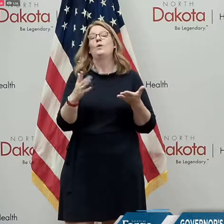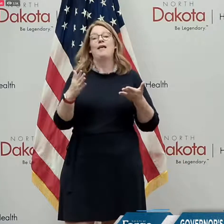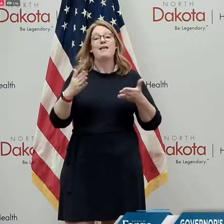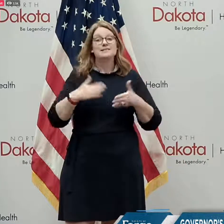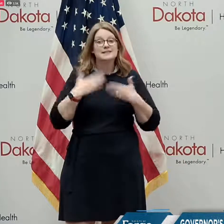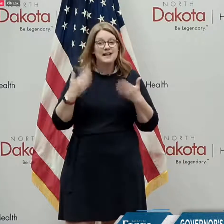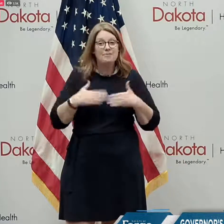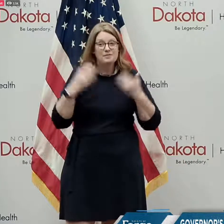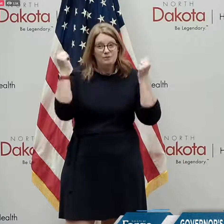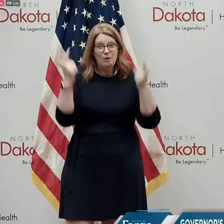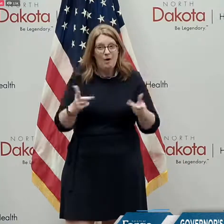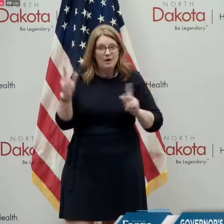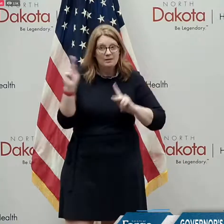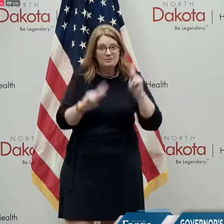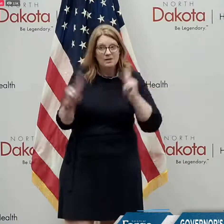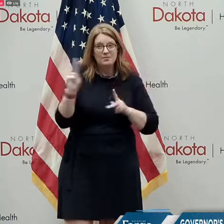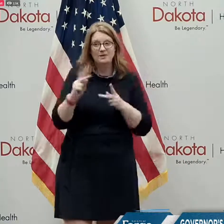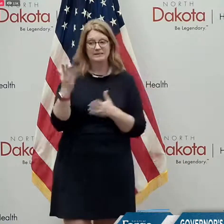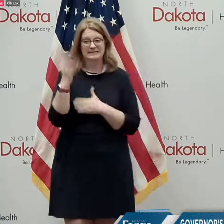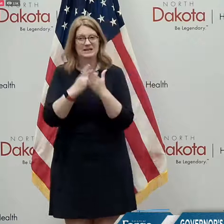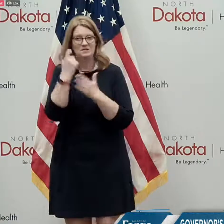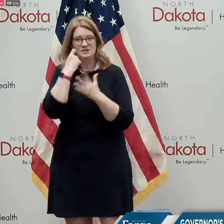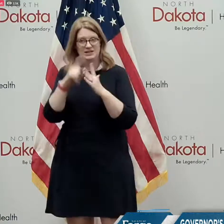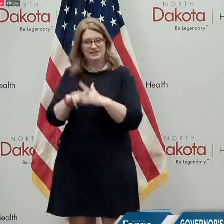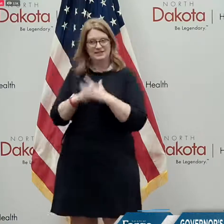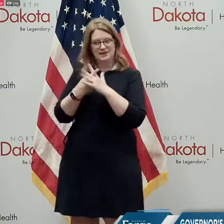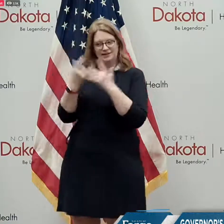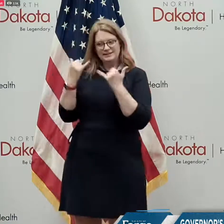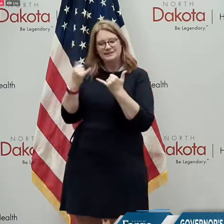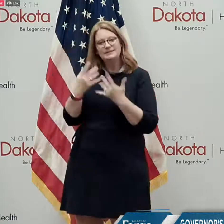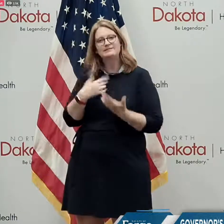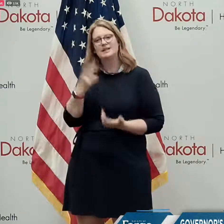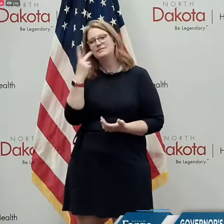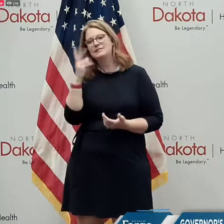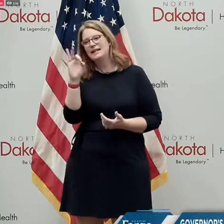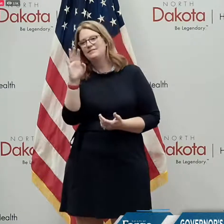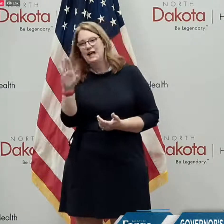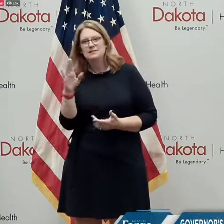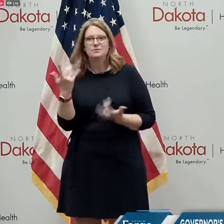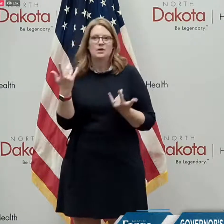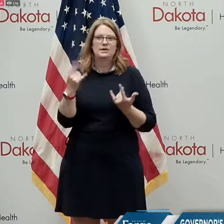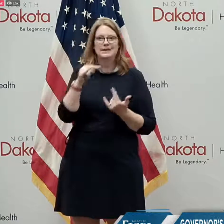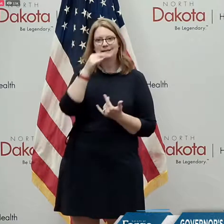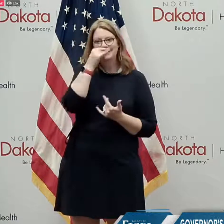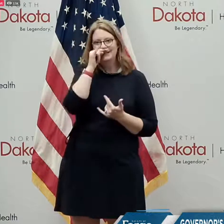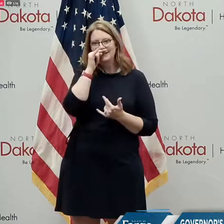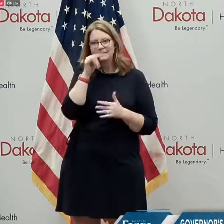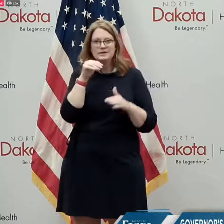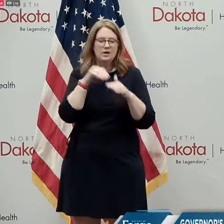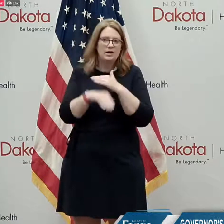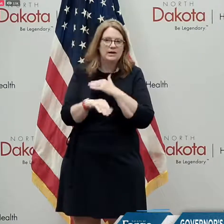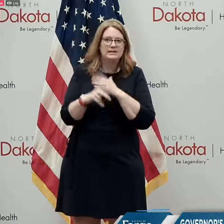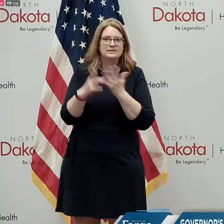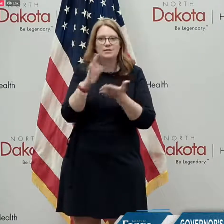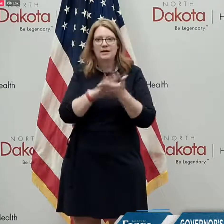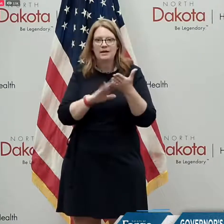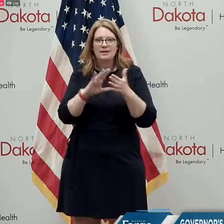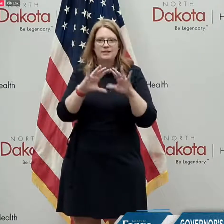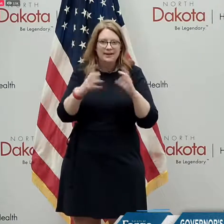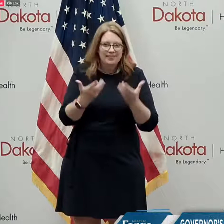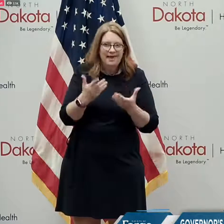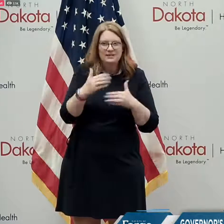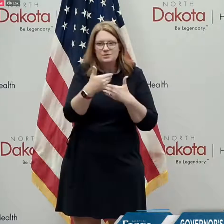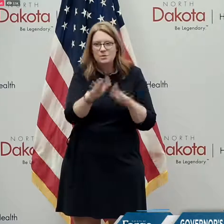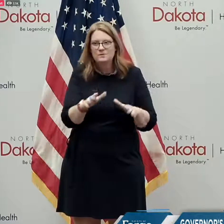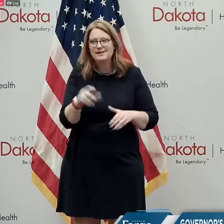all. Some even just started today, and I've seen Facebook posts and kids coming back into our classrooms and our hallways, and they haven't seen